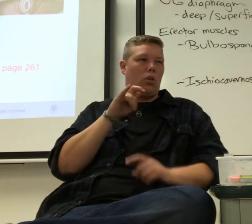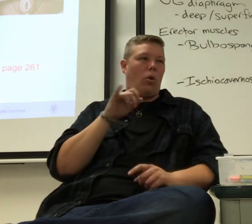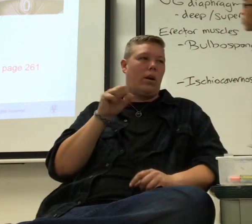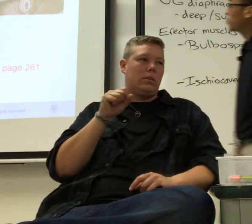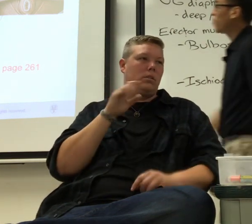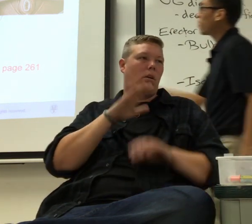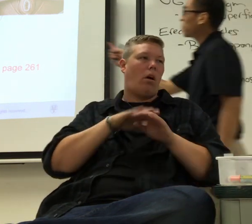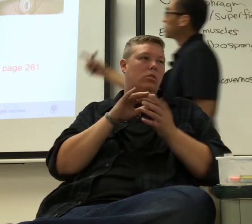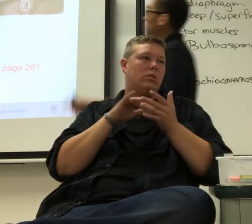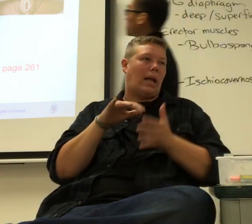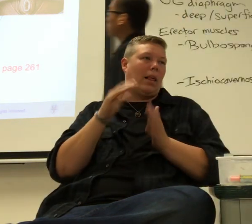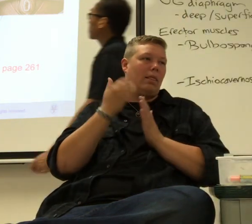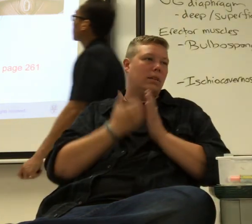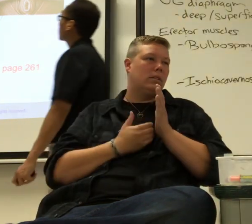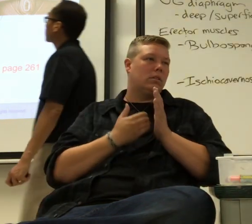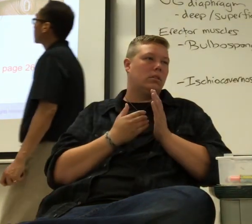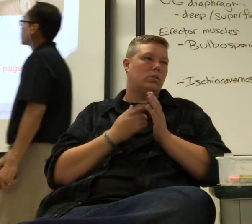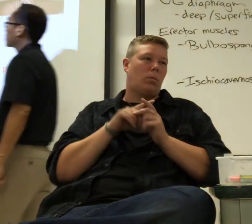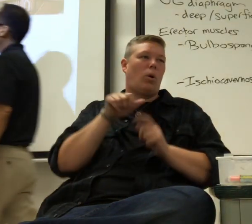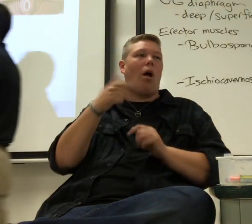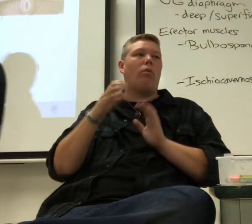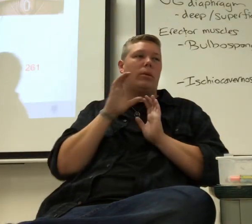list. So I want to move on from this picture.